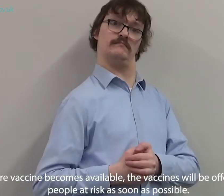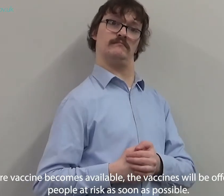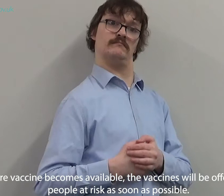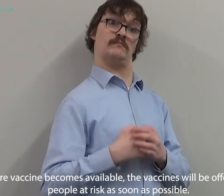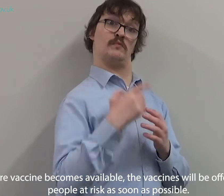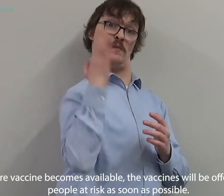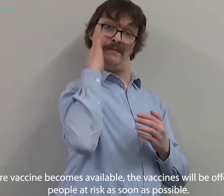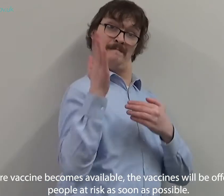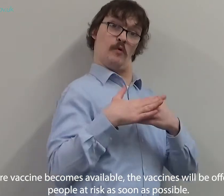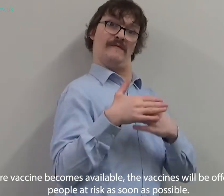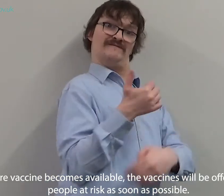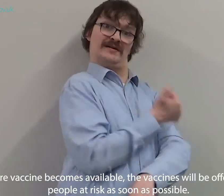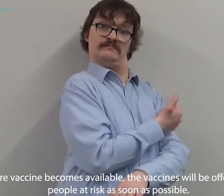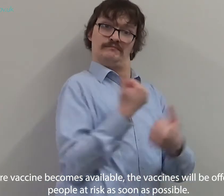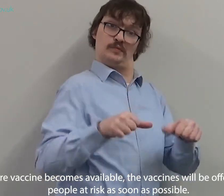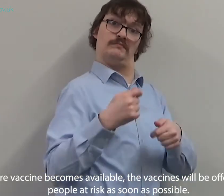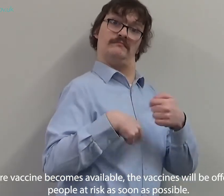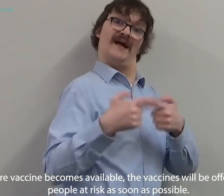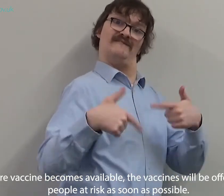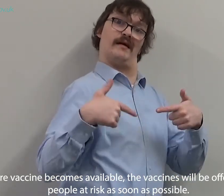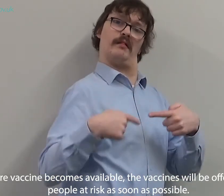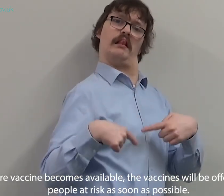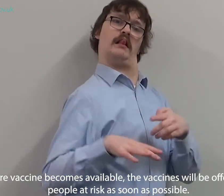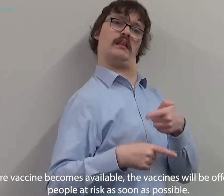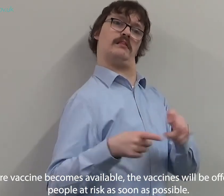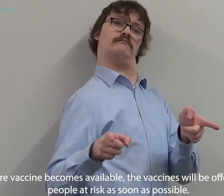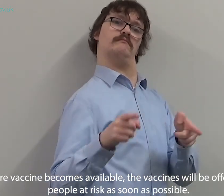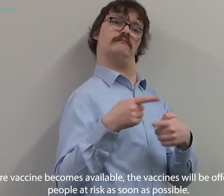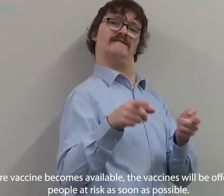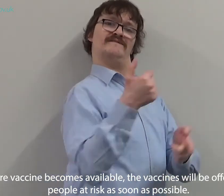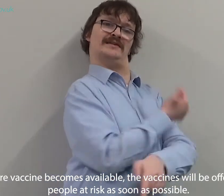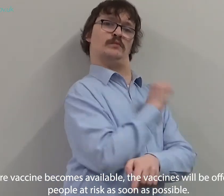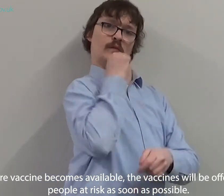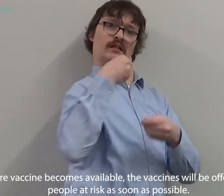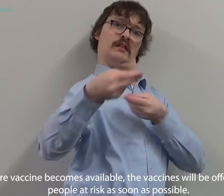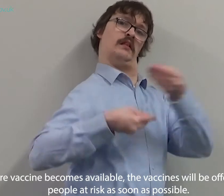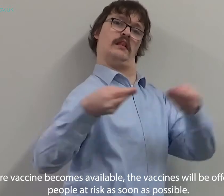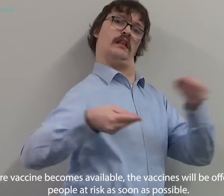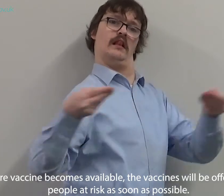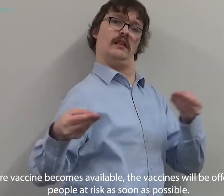When more vaccine becomes available, vaccines will be offered to other people at risk as soon as possible.